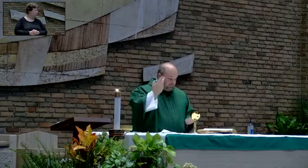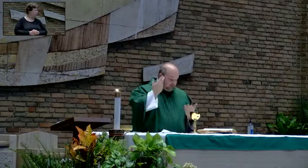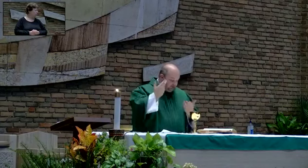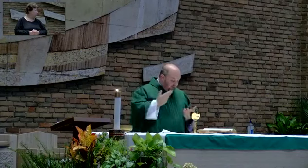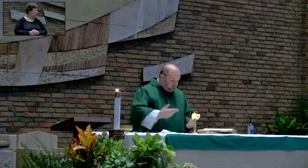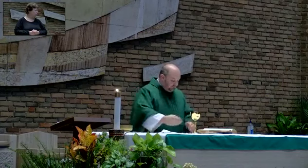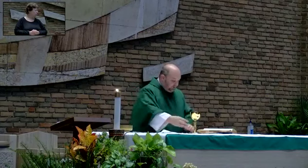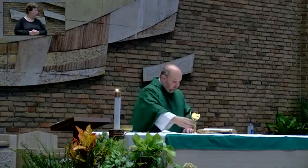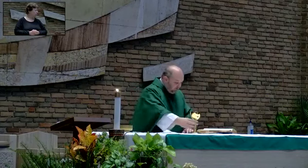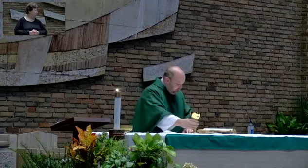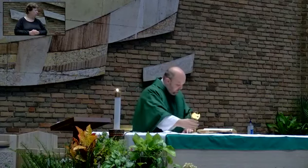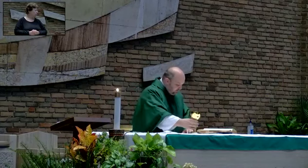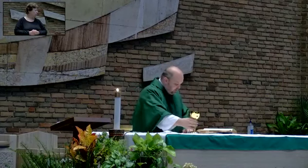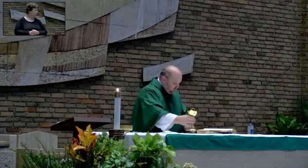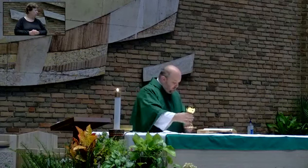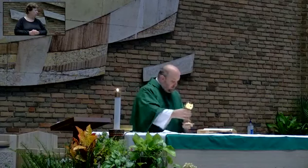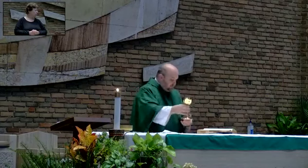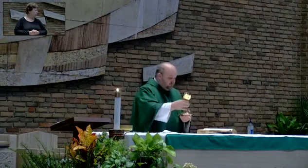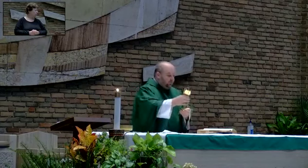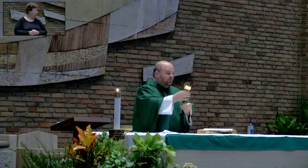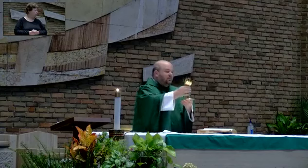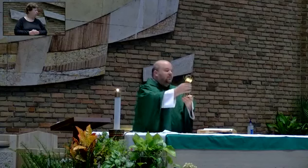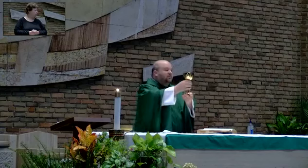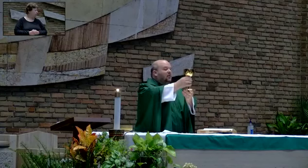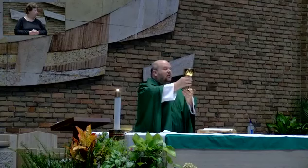in memory of me."